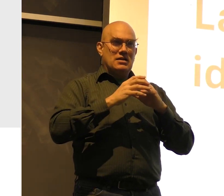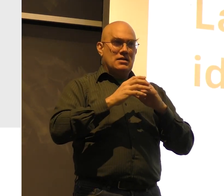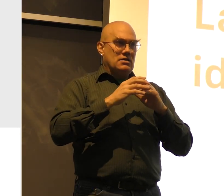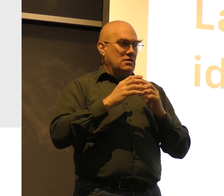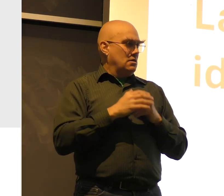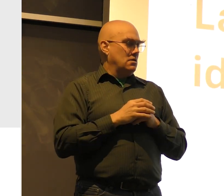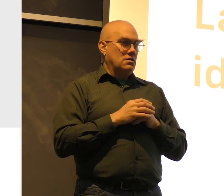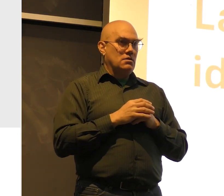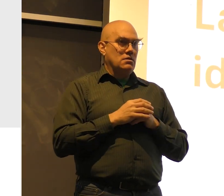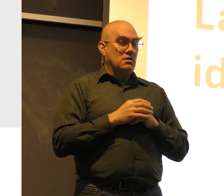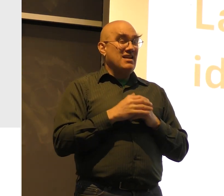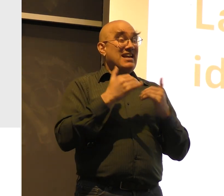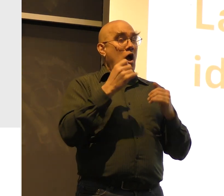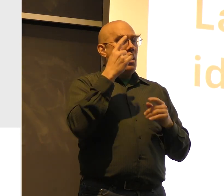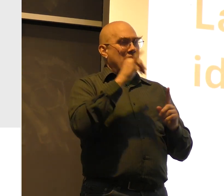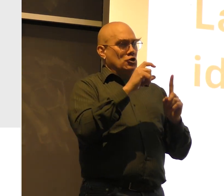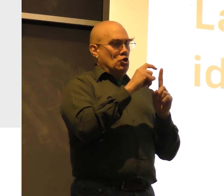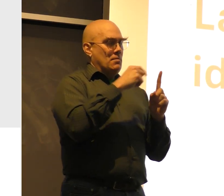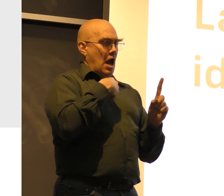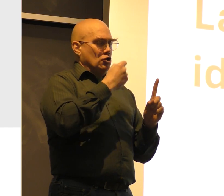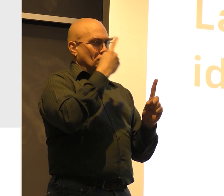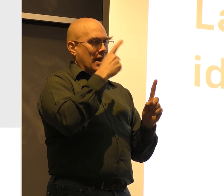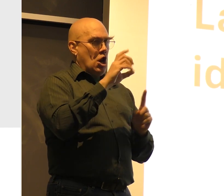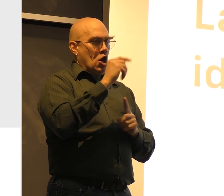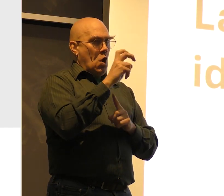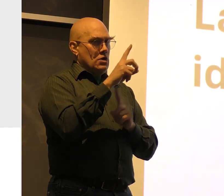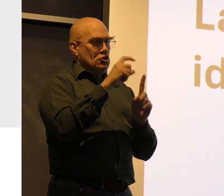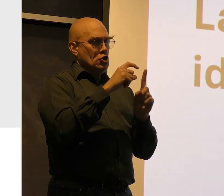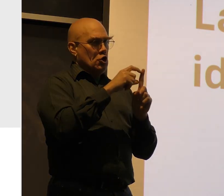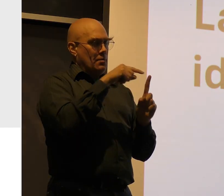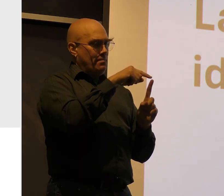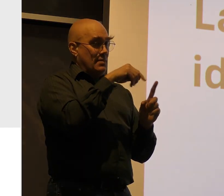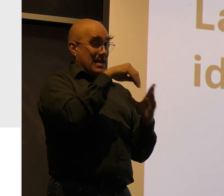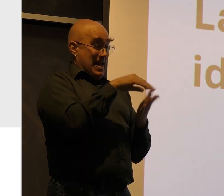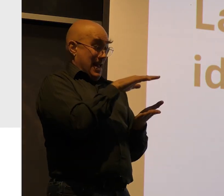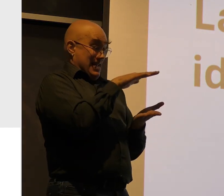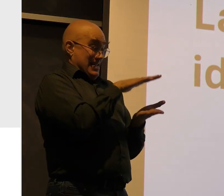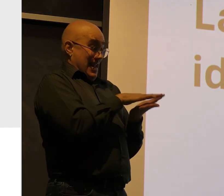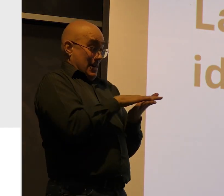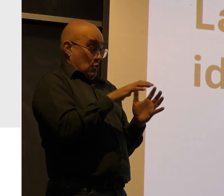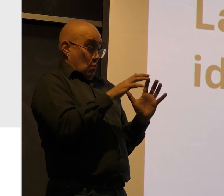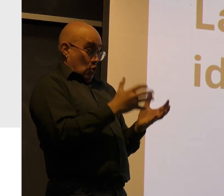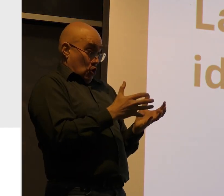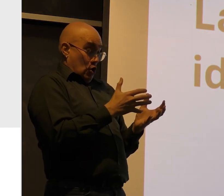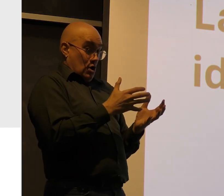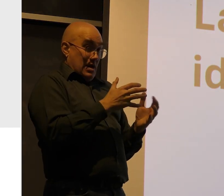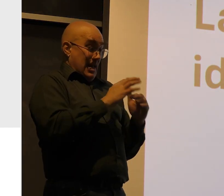It is intersectionality. Now understand that term, it's a loaded term in the